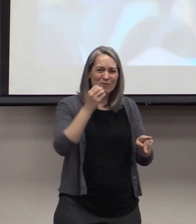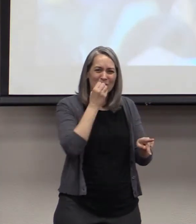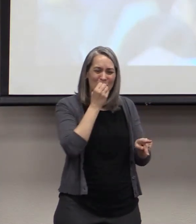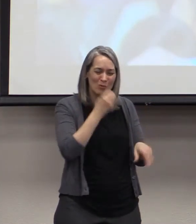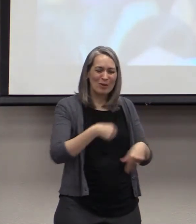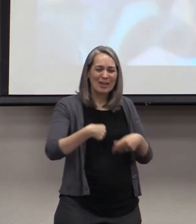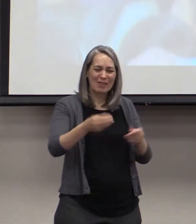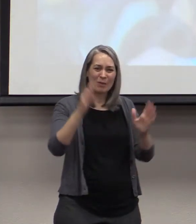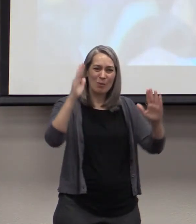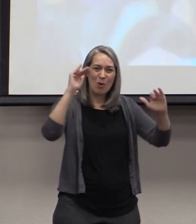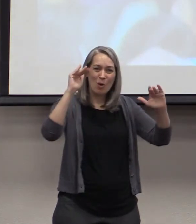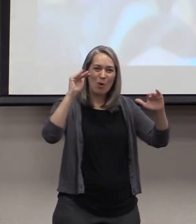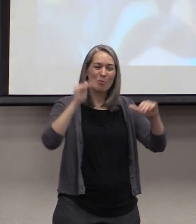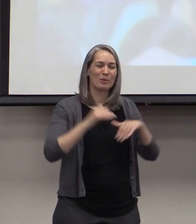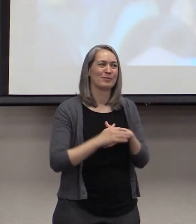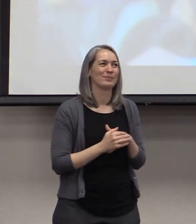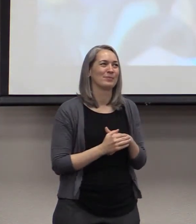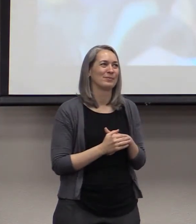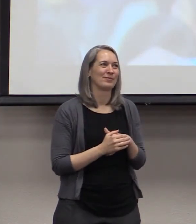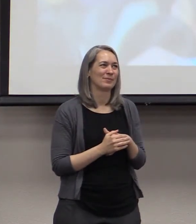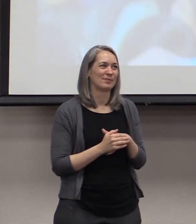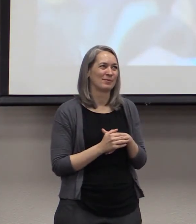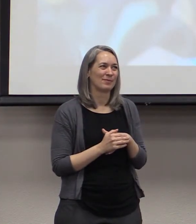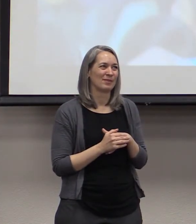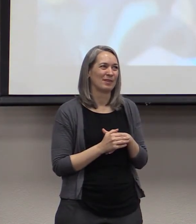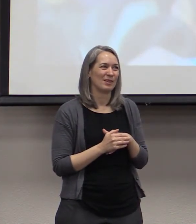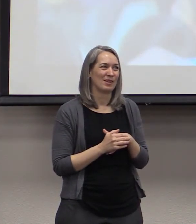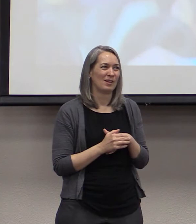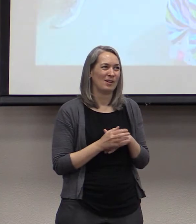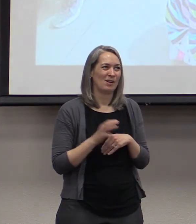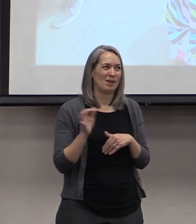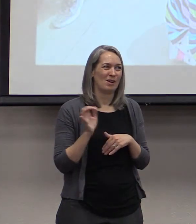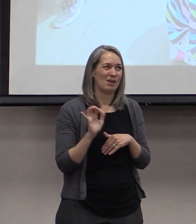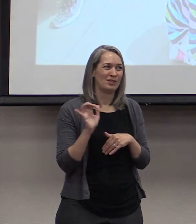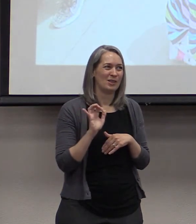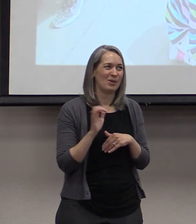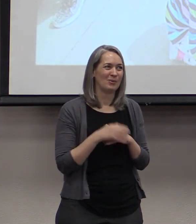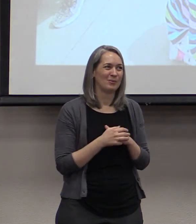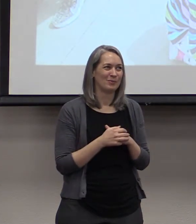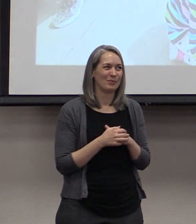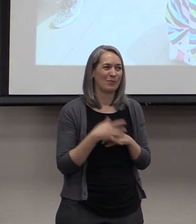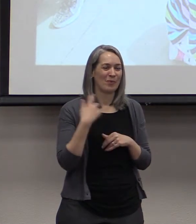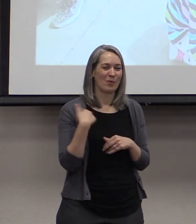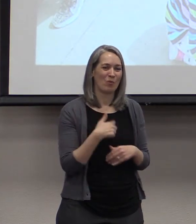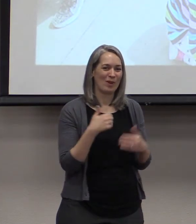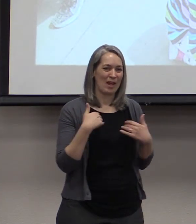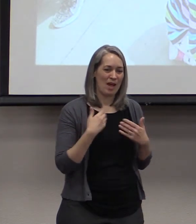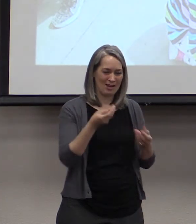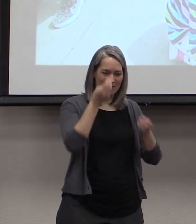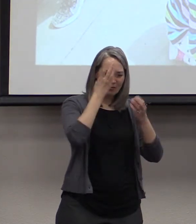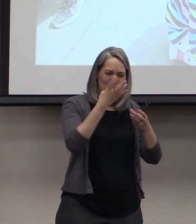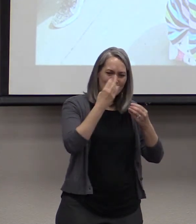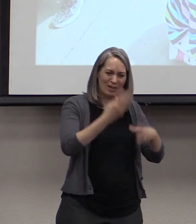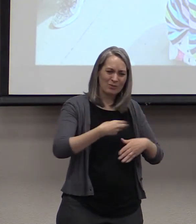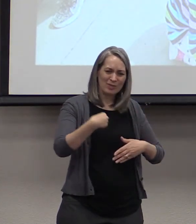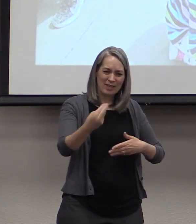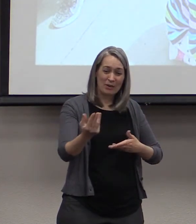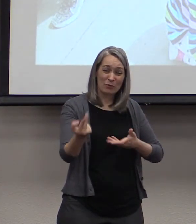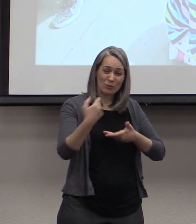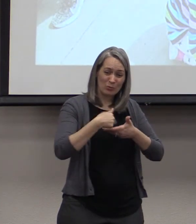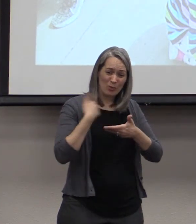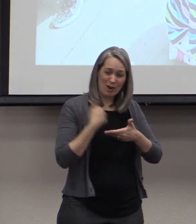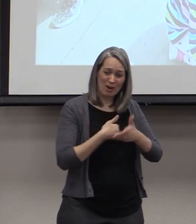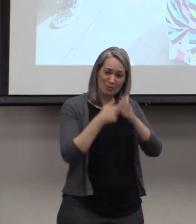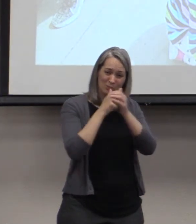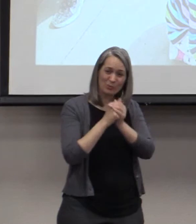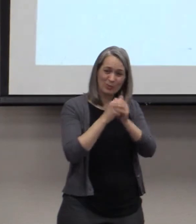hope. But within that food was information, pamphlets on join us for